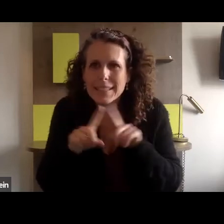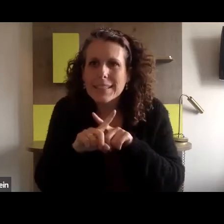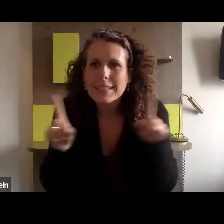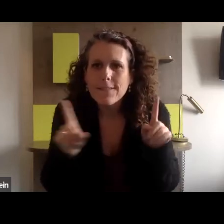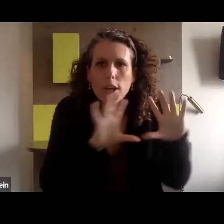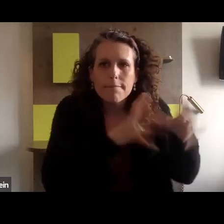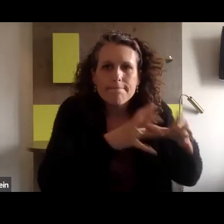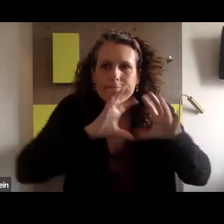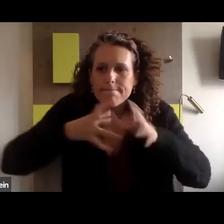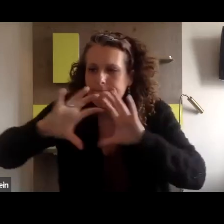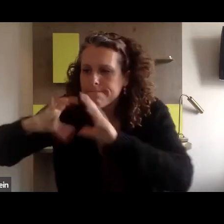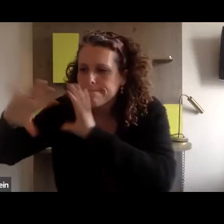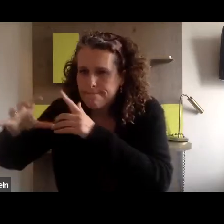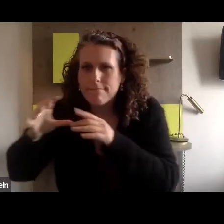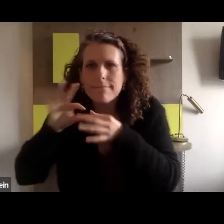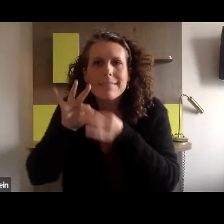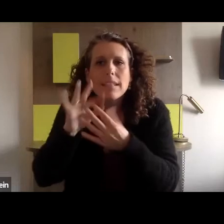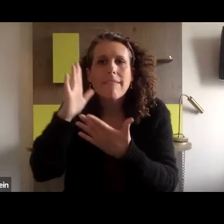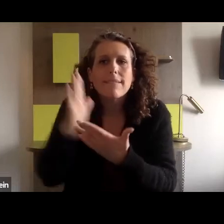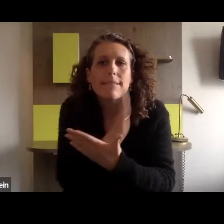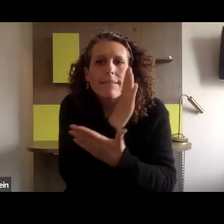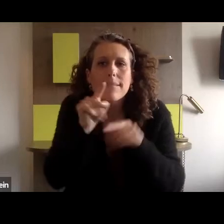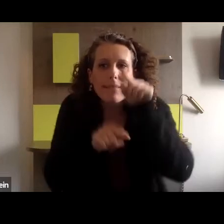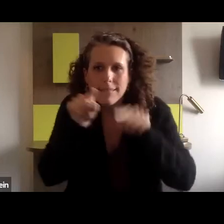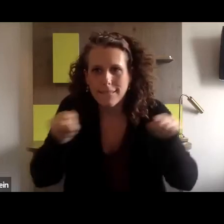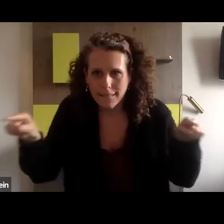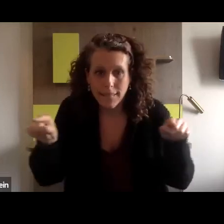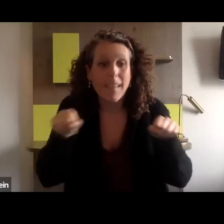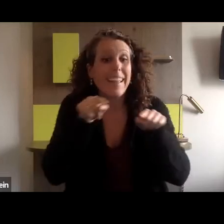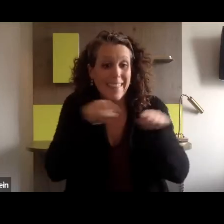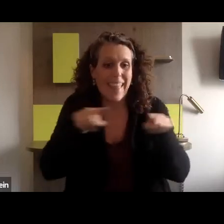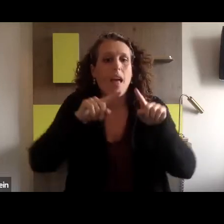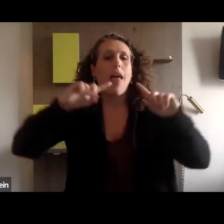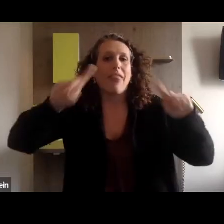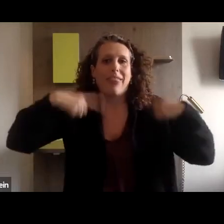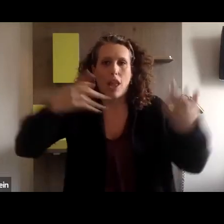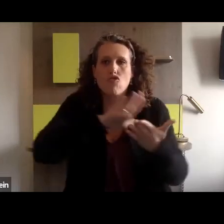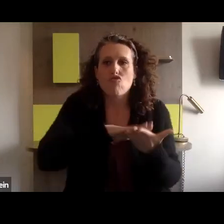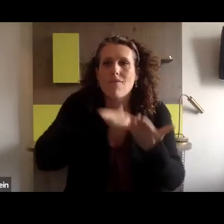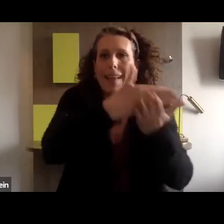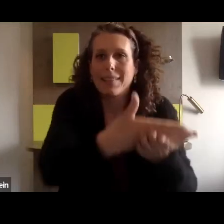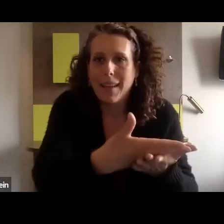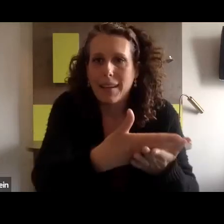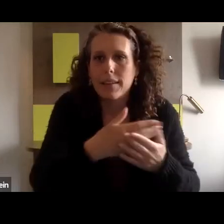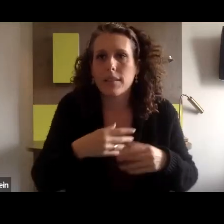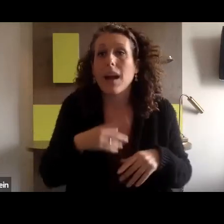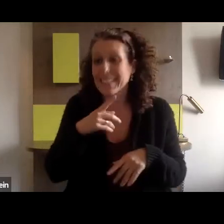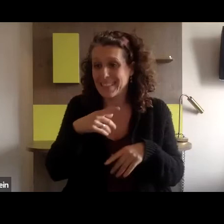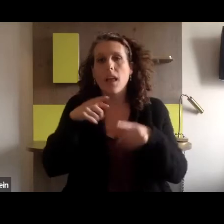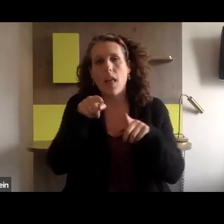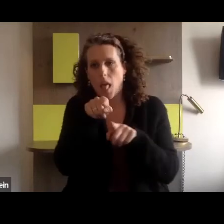variants, which were then translated for testing purposes into something like this is right and this is